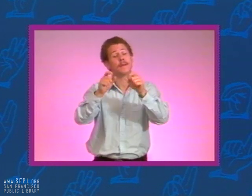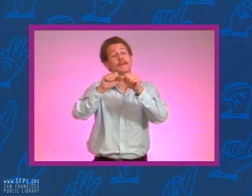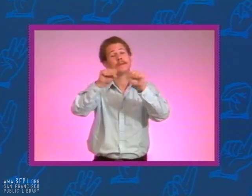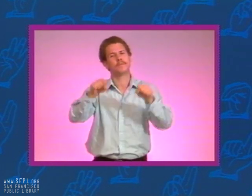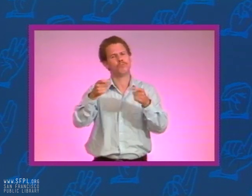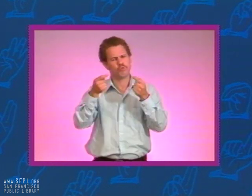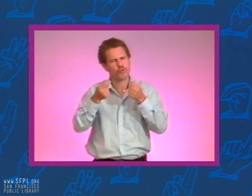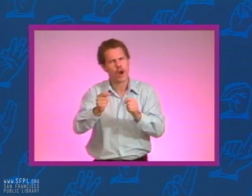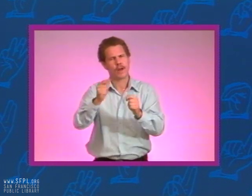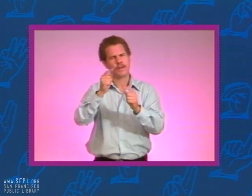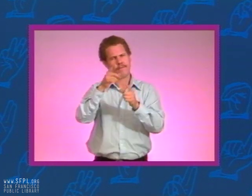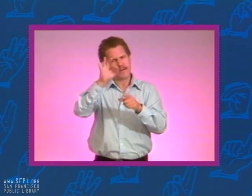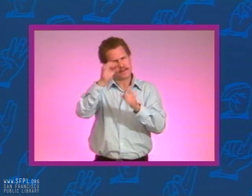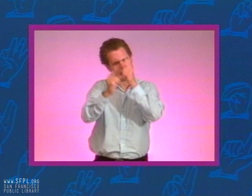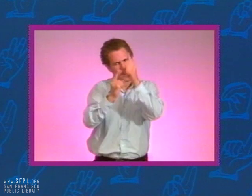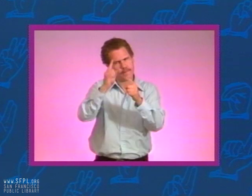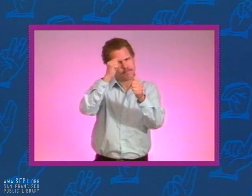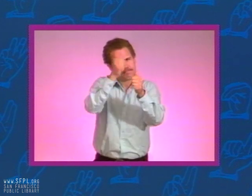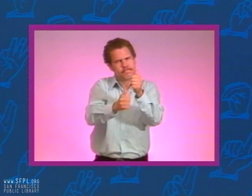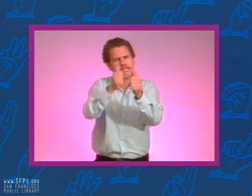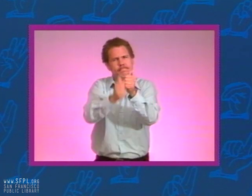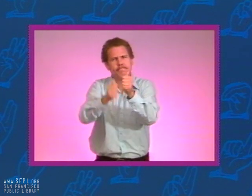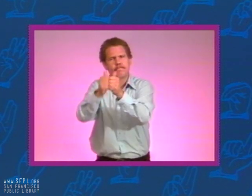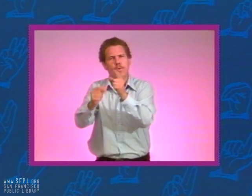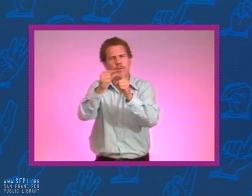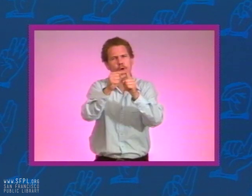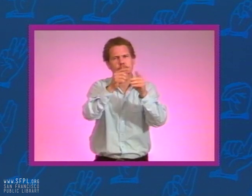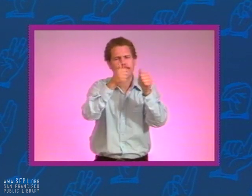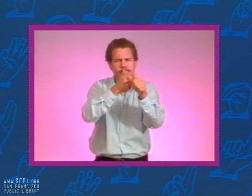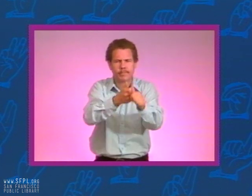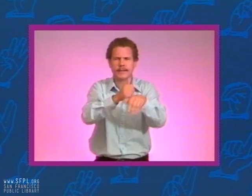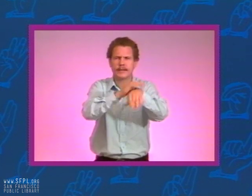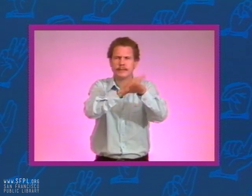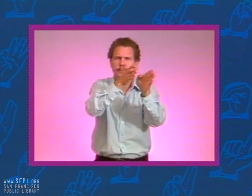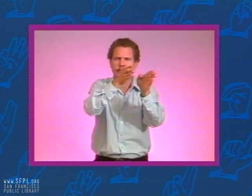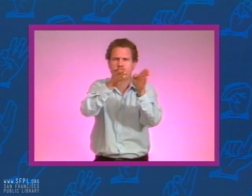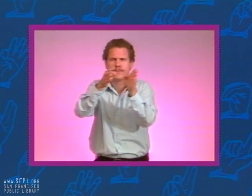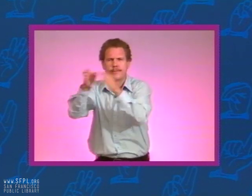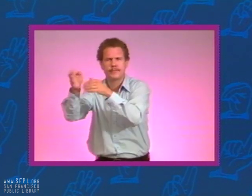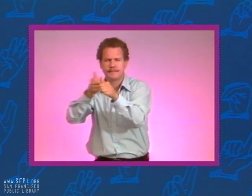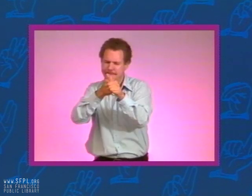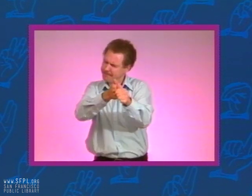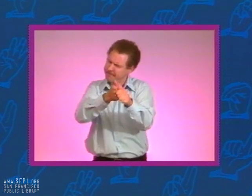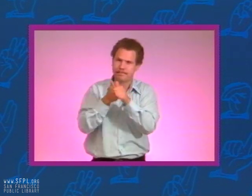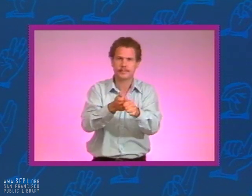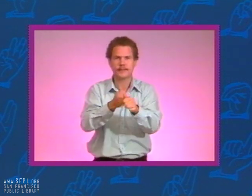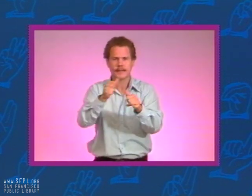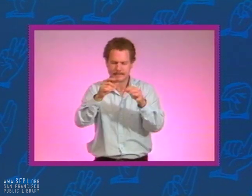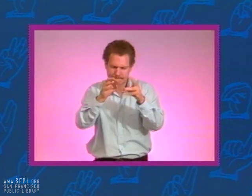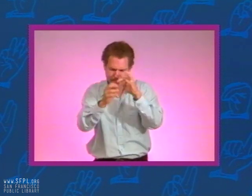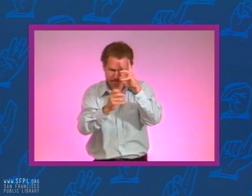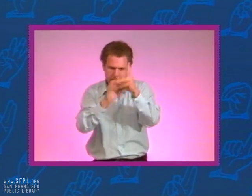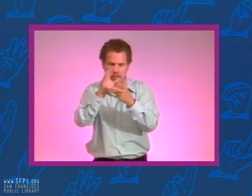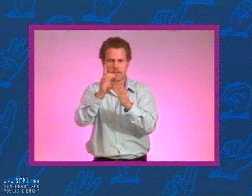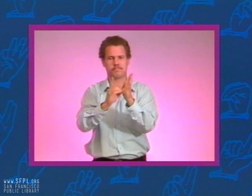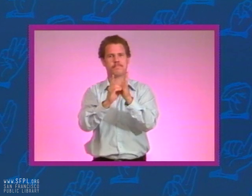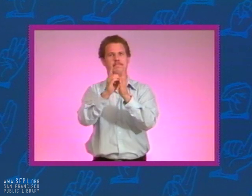words, adhering strictly to English structure. By the time they arrived, they had a workable